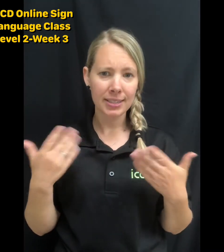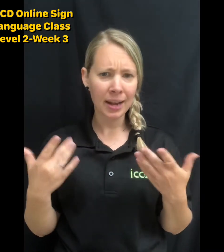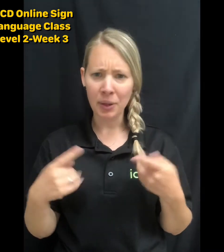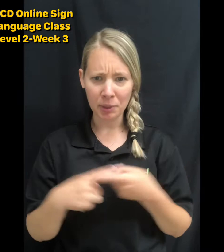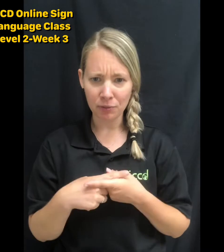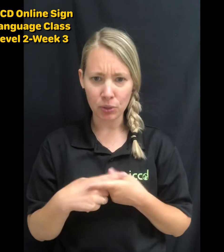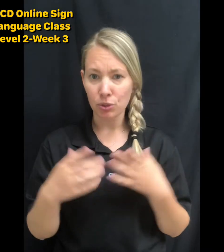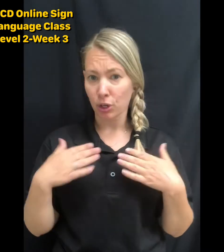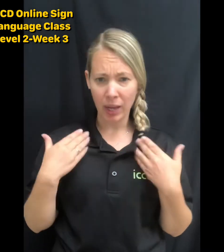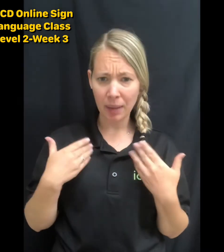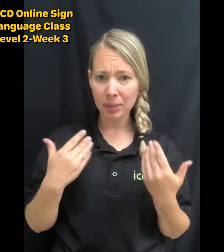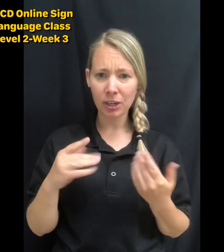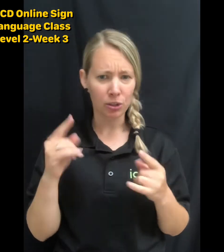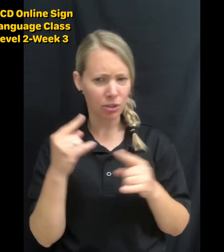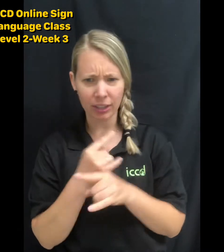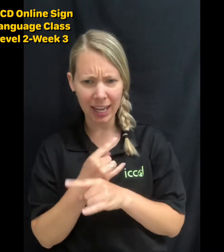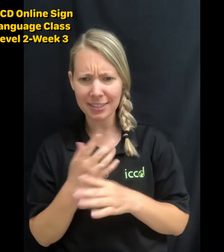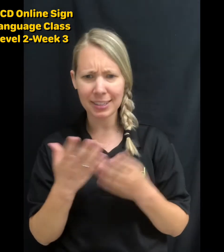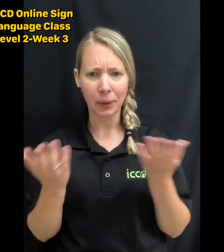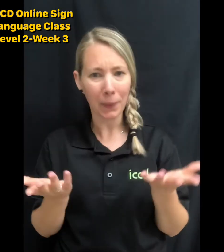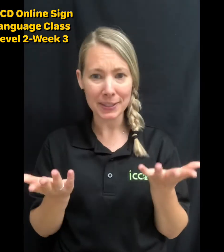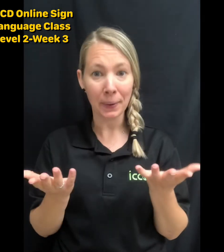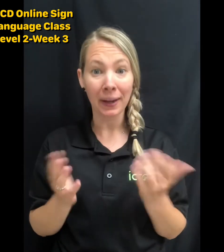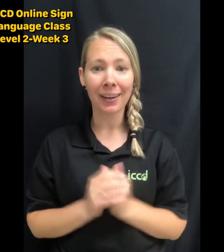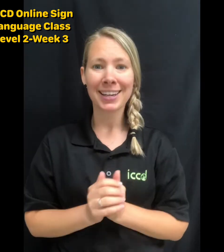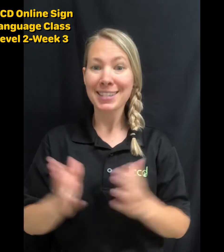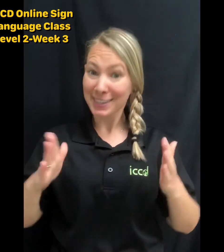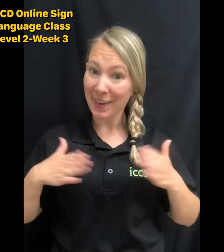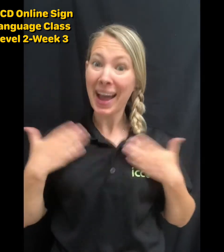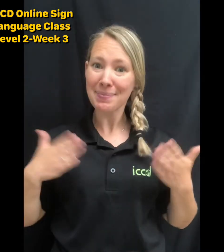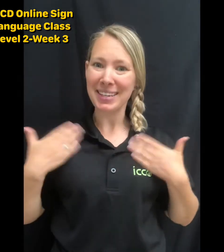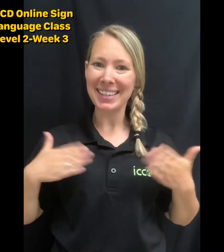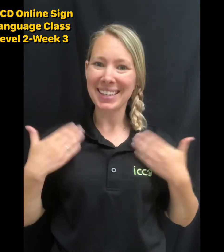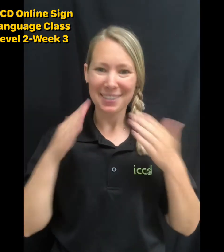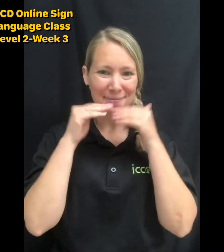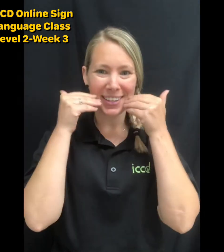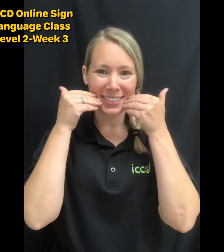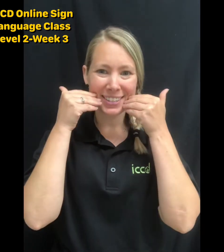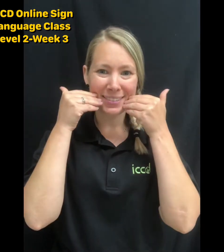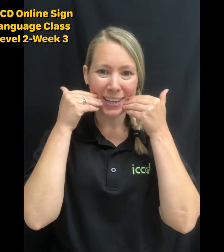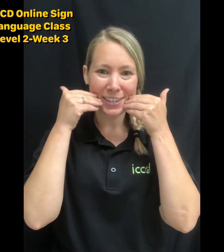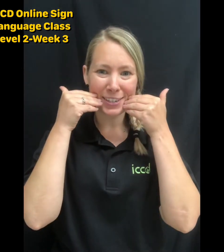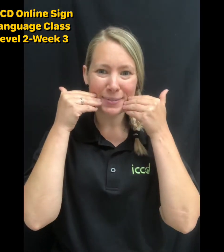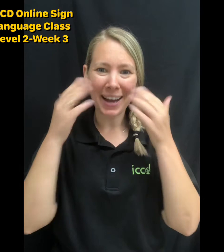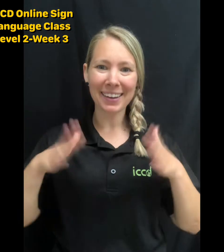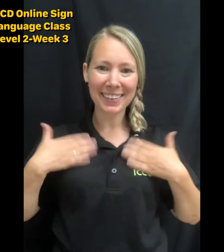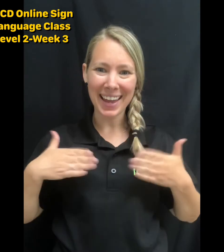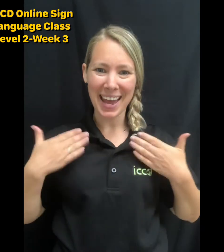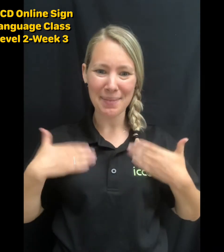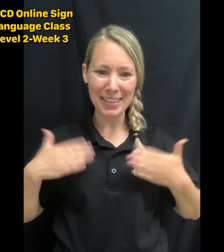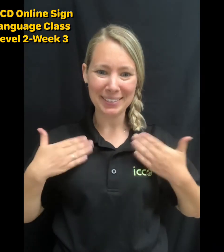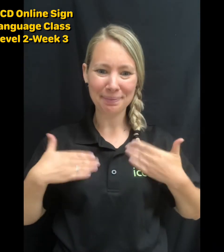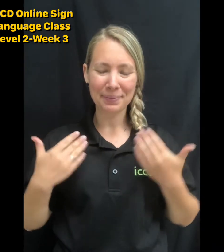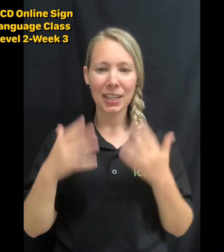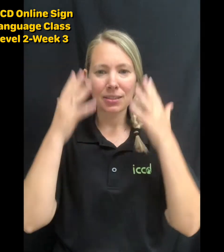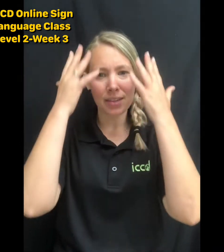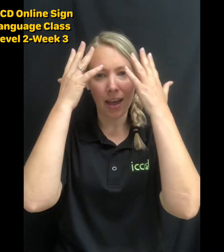now I'm confused. Are you happy? Are you sarcastic? Or what's going on? So happy. Make sure you smile. And happy. Sad.